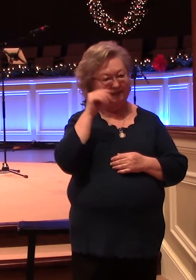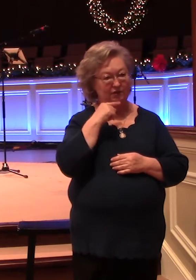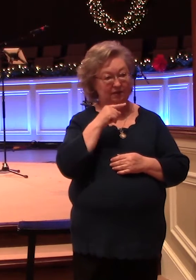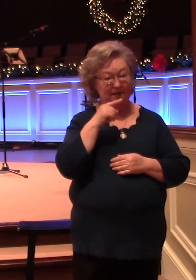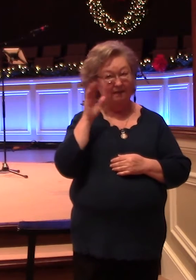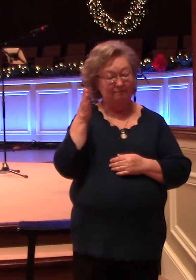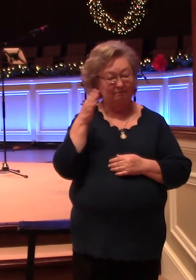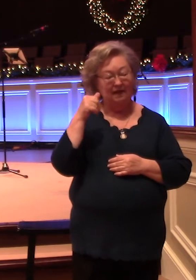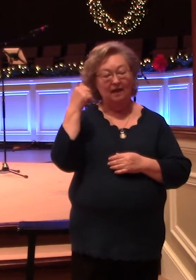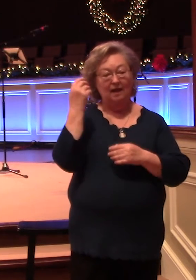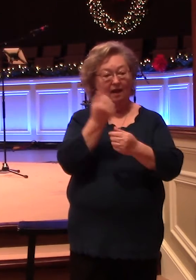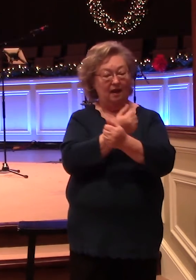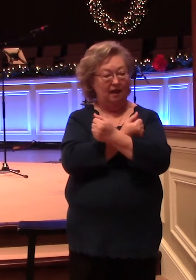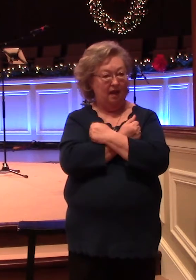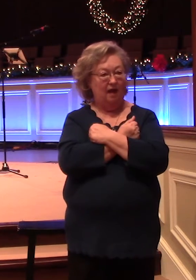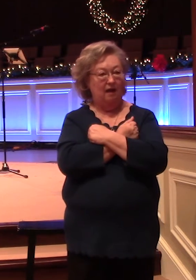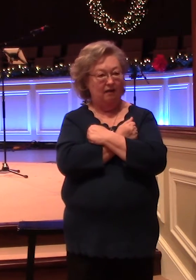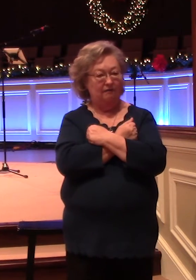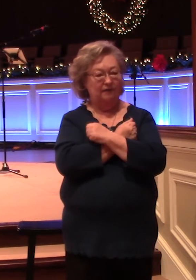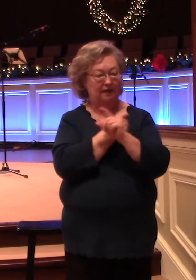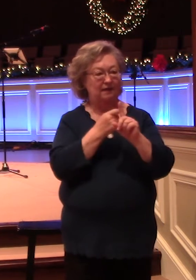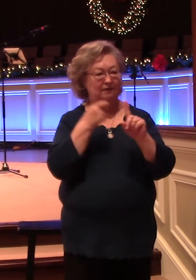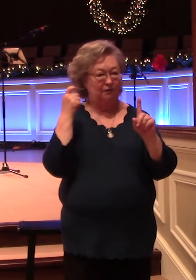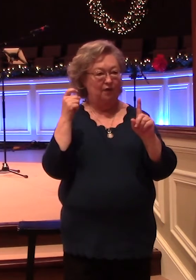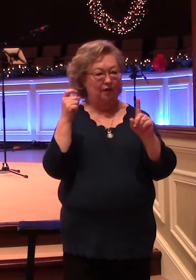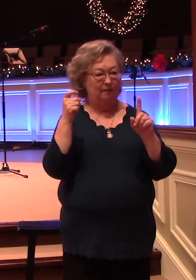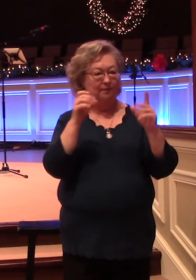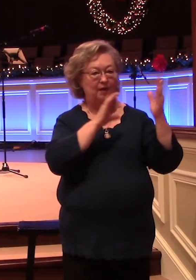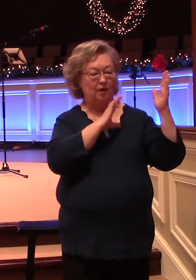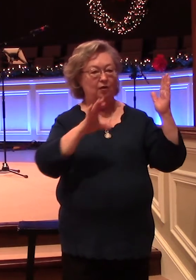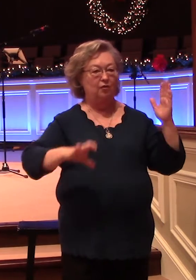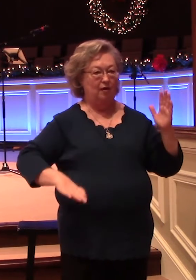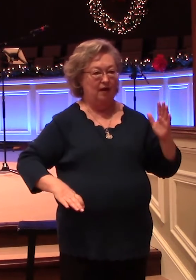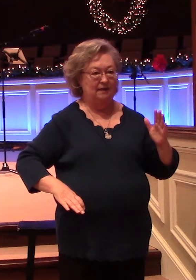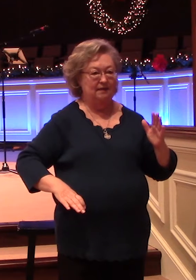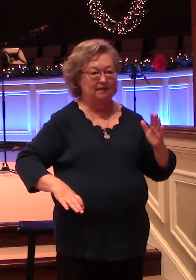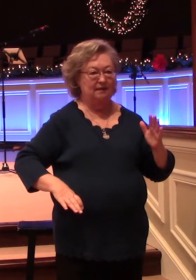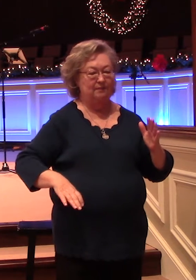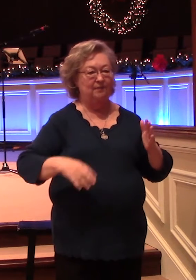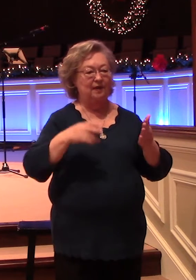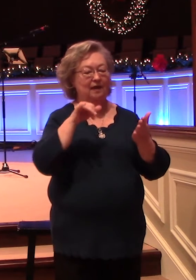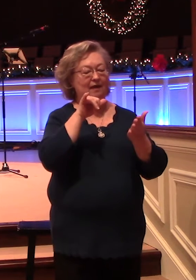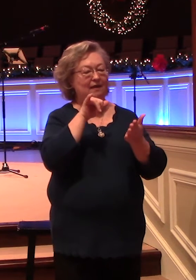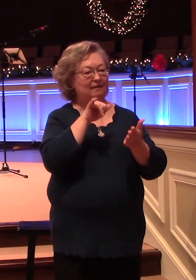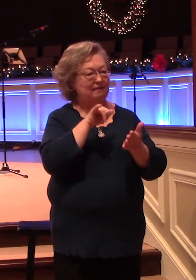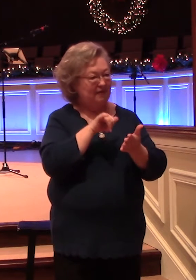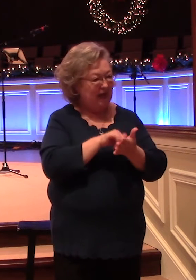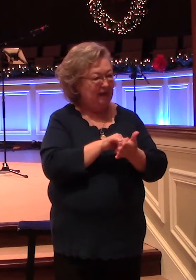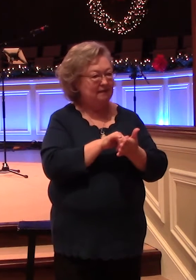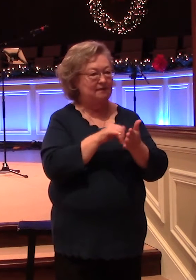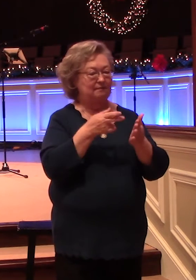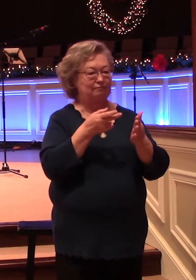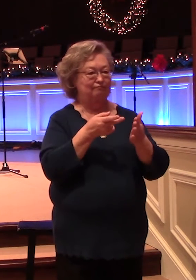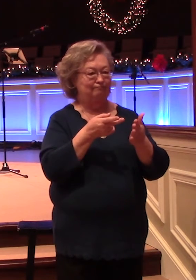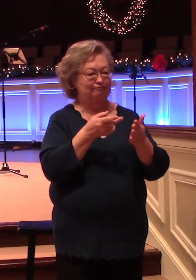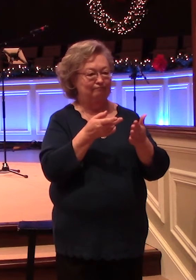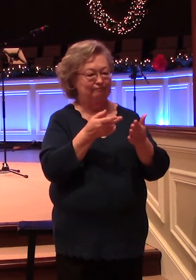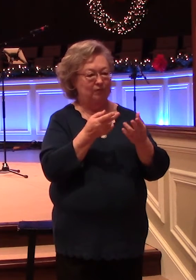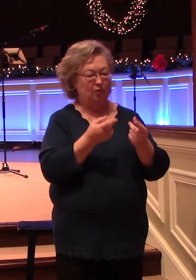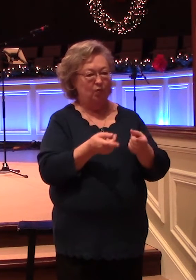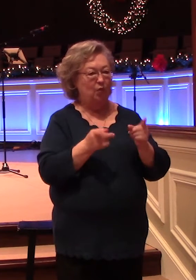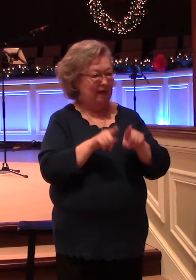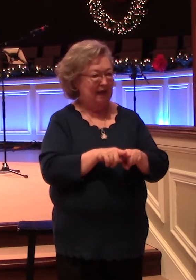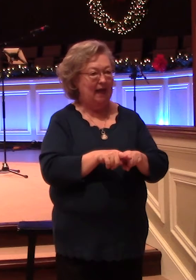That's what loving one another looks like. Not when it's easy. Oh, here's the mistake that we make in church, is